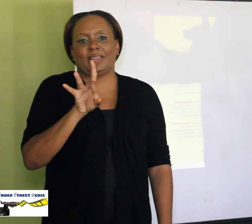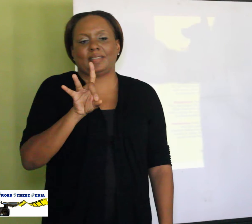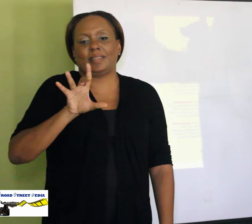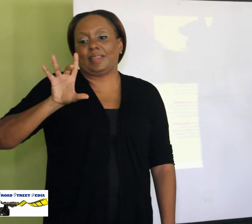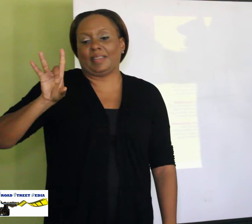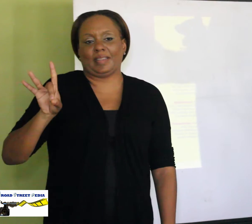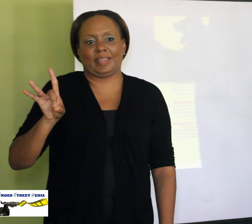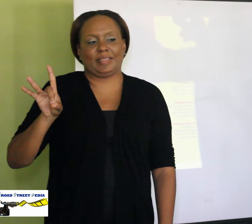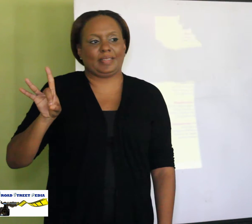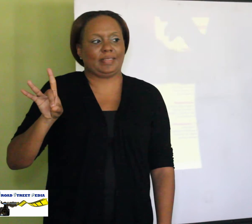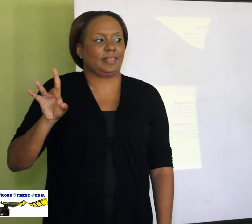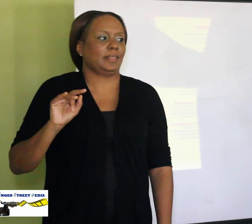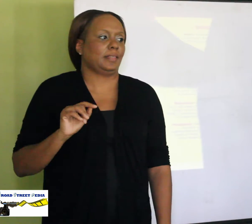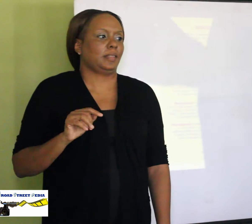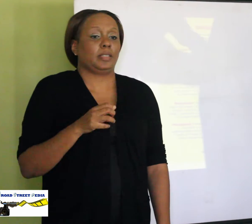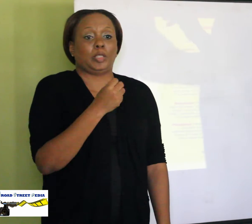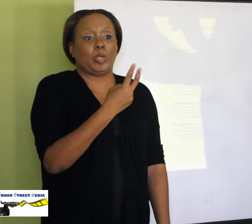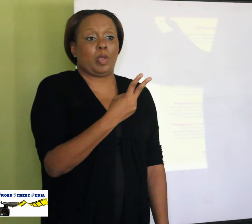1248.8.